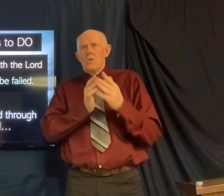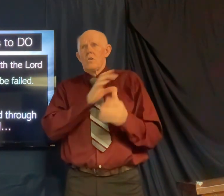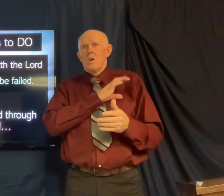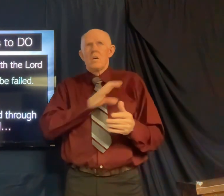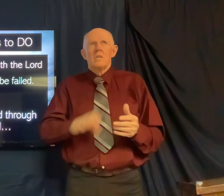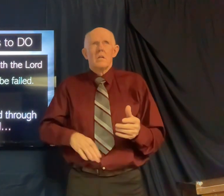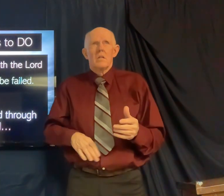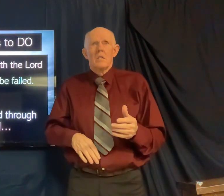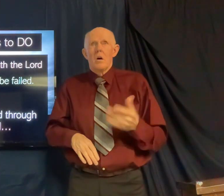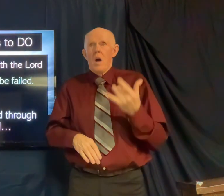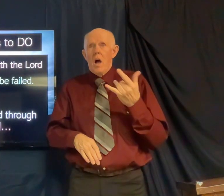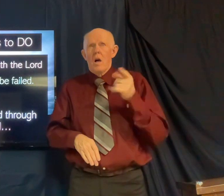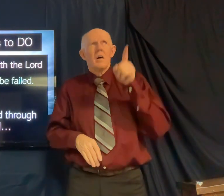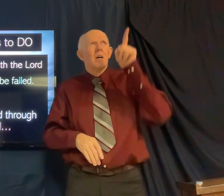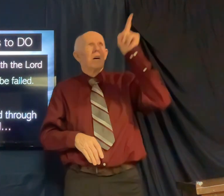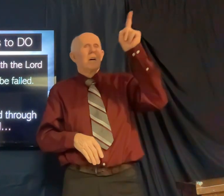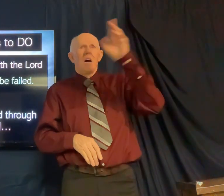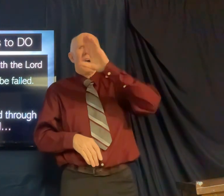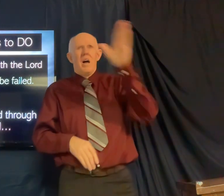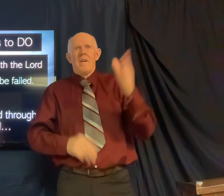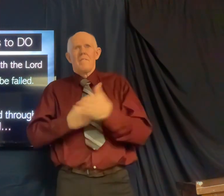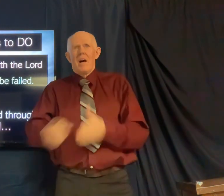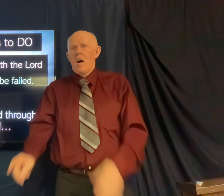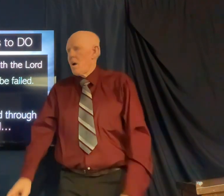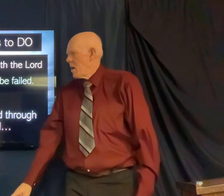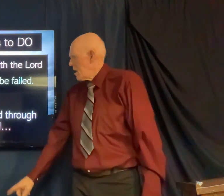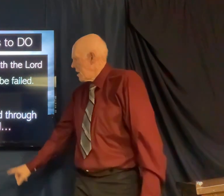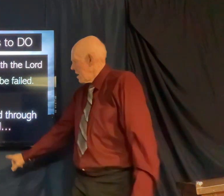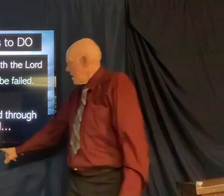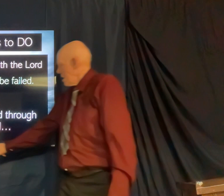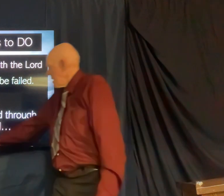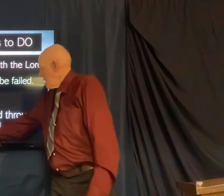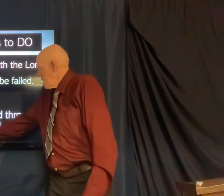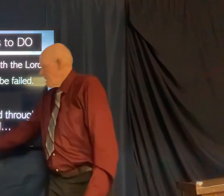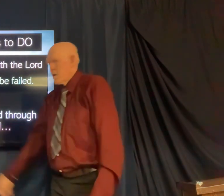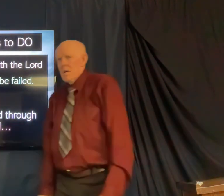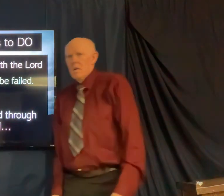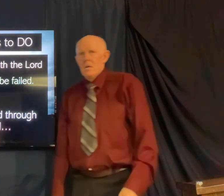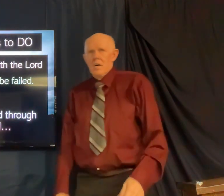through Jesus Christ. And Jesus never failed.